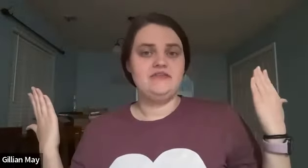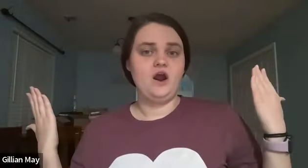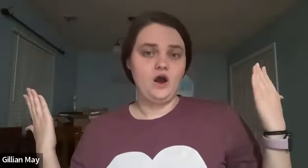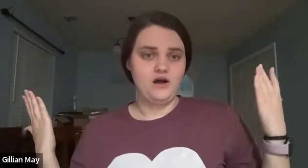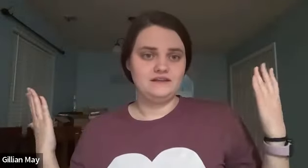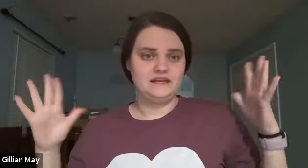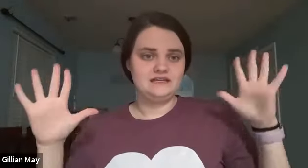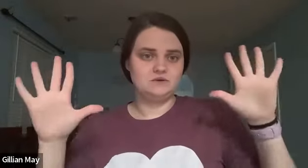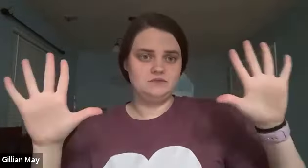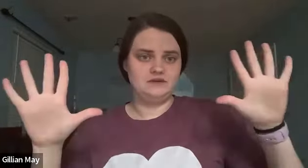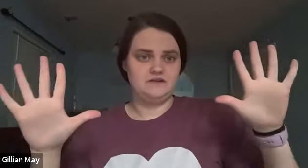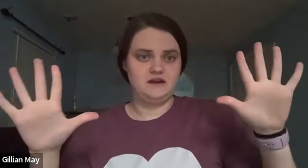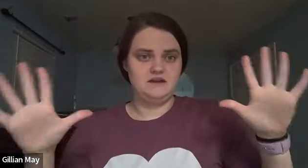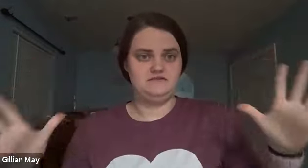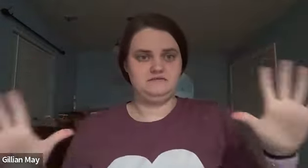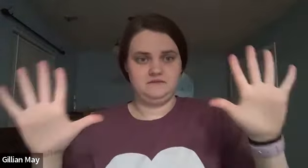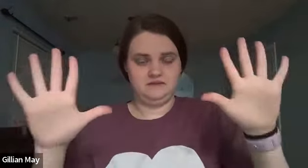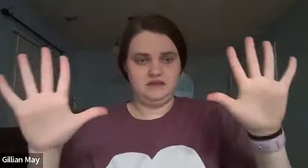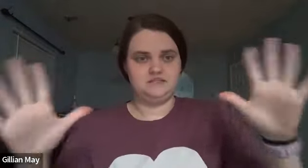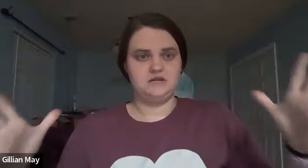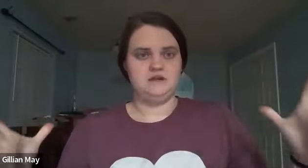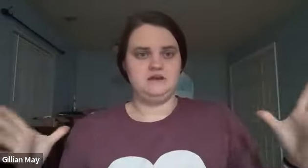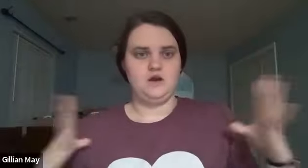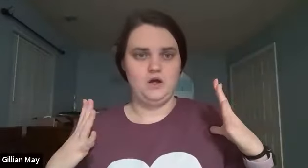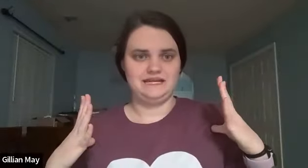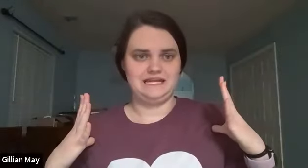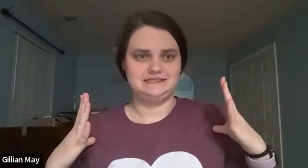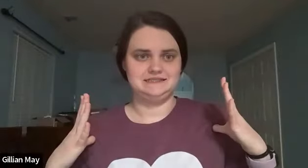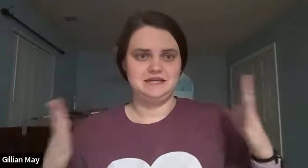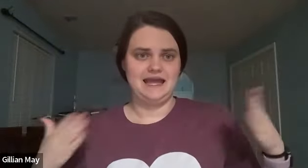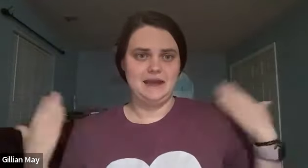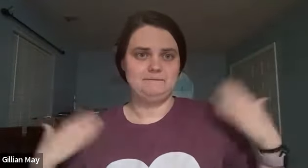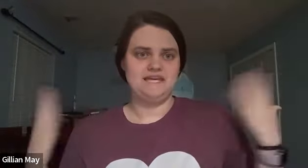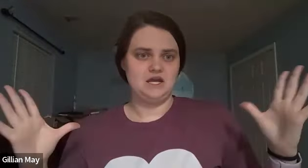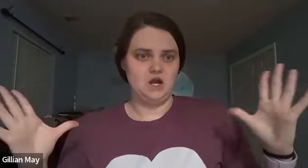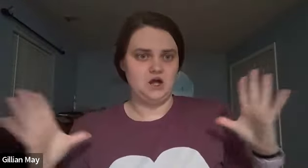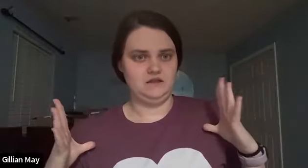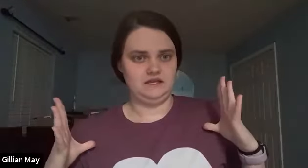then holiday is going to be 5, like the hand shape, holiday. Happy holiday.